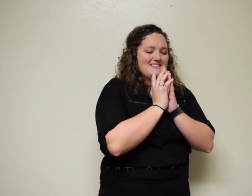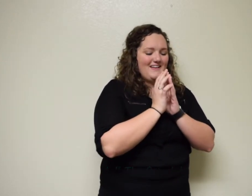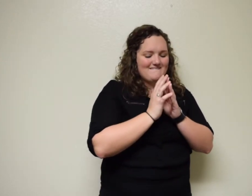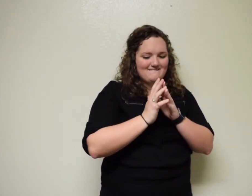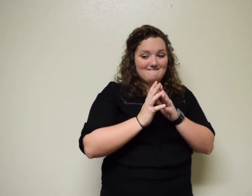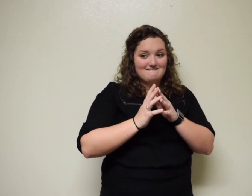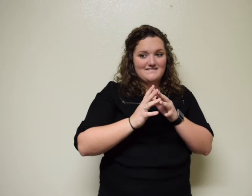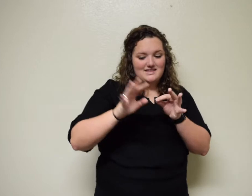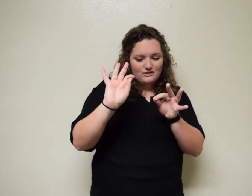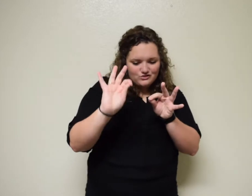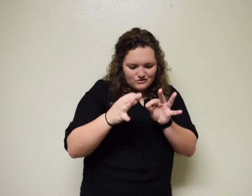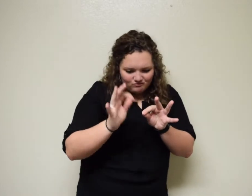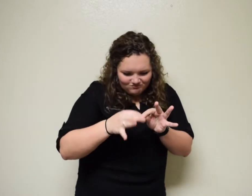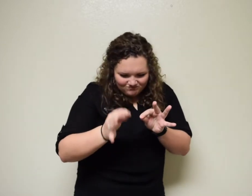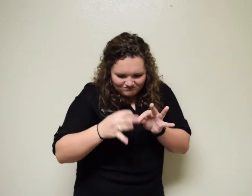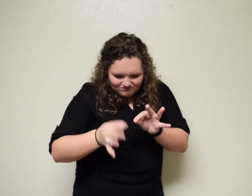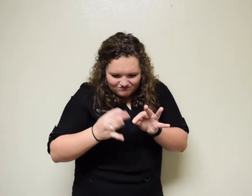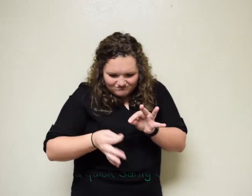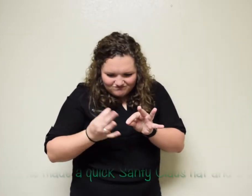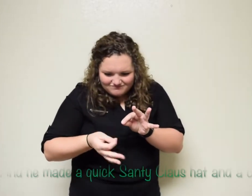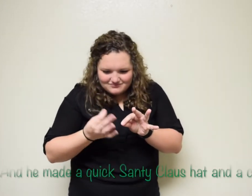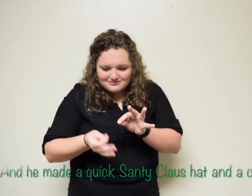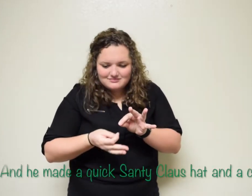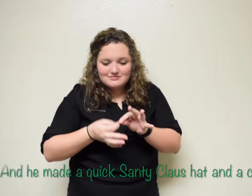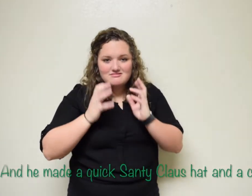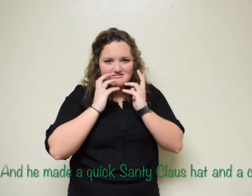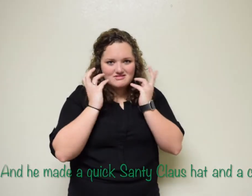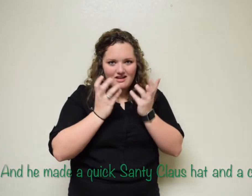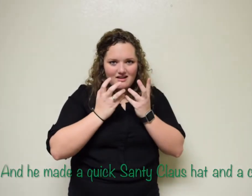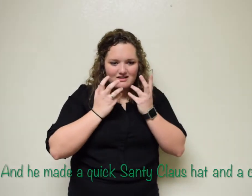throat. And he made a quick Santa Claus hat and a coat.